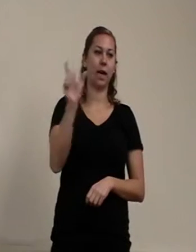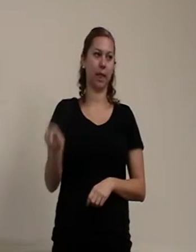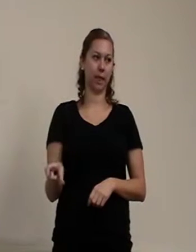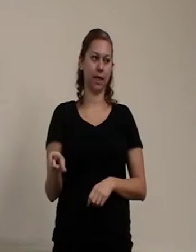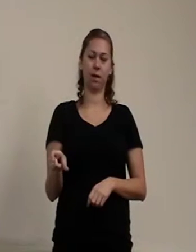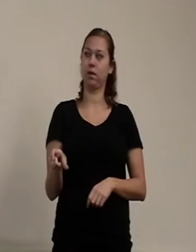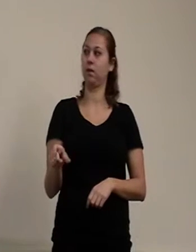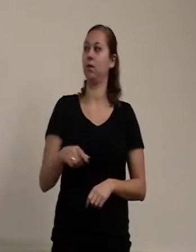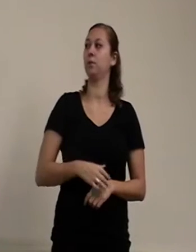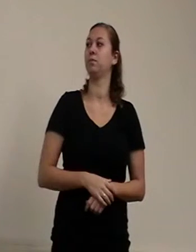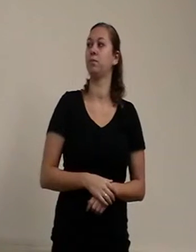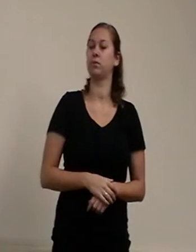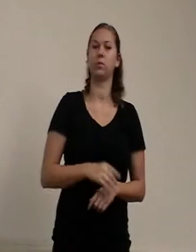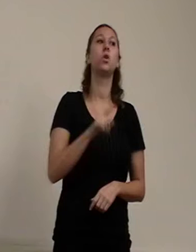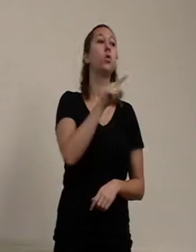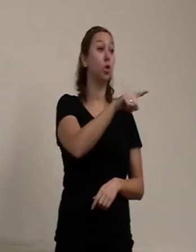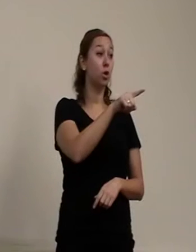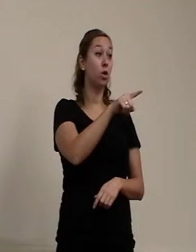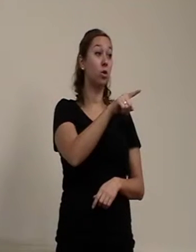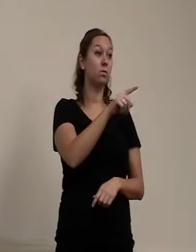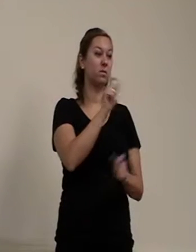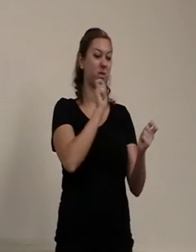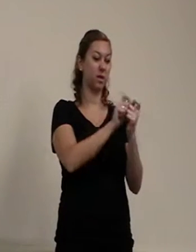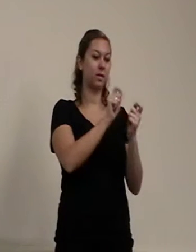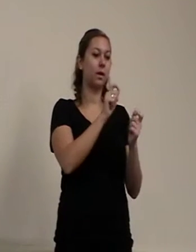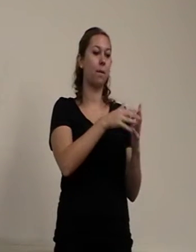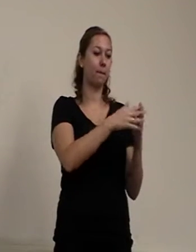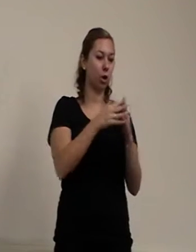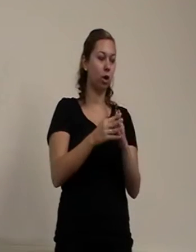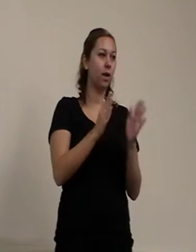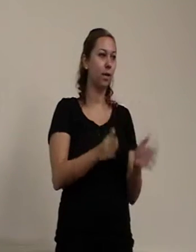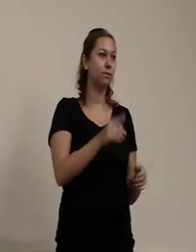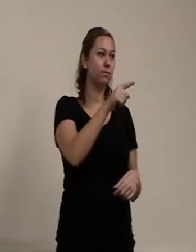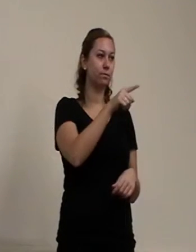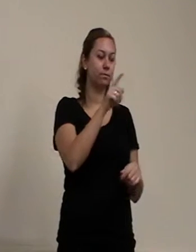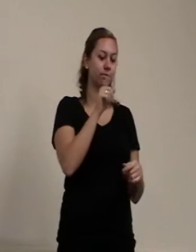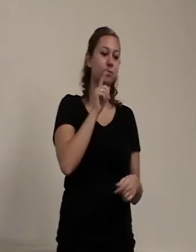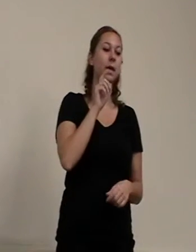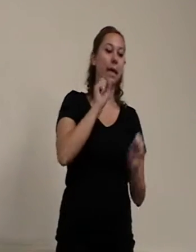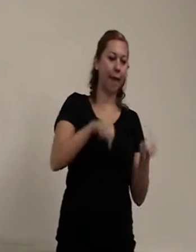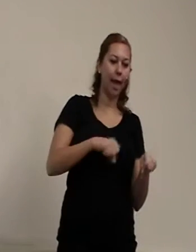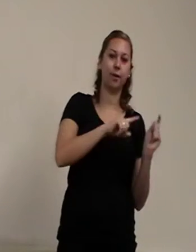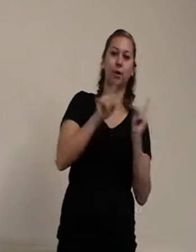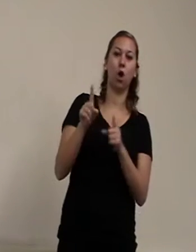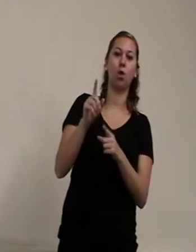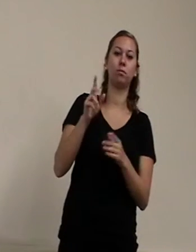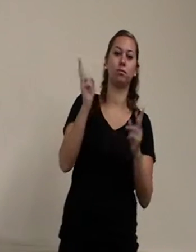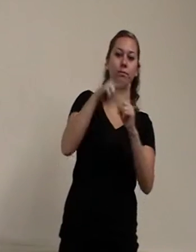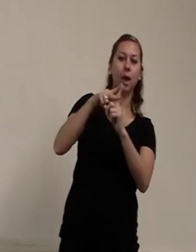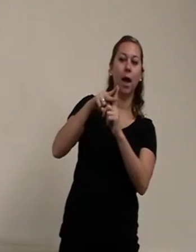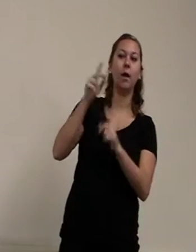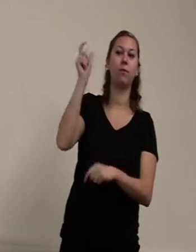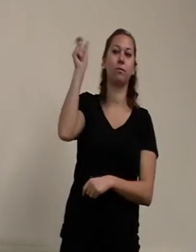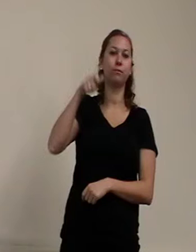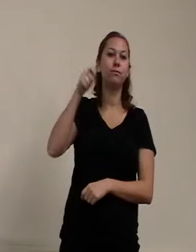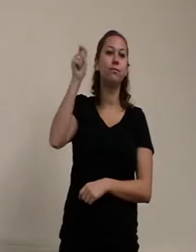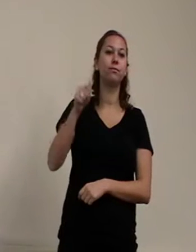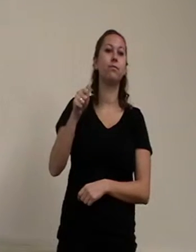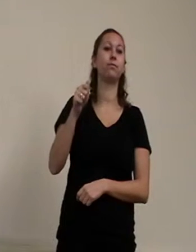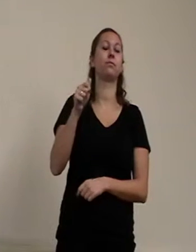as an American, yes, you can definitely go, you know, apply for the grant, hopefully get the grant, and go overseas and do something. Yes, definitely. Okay.